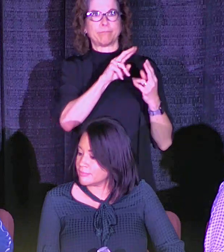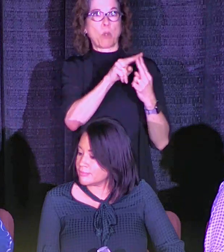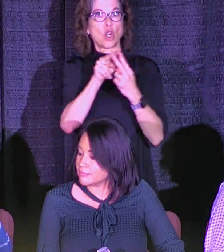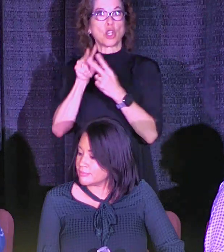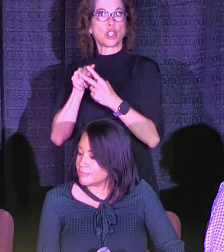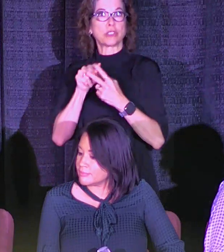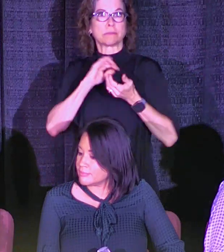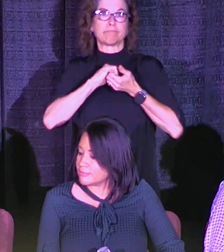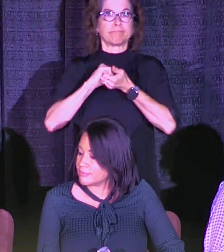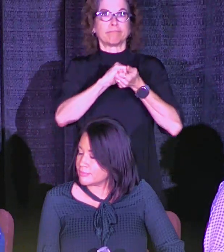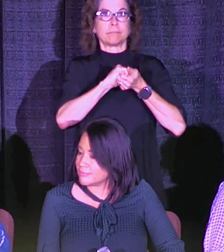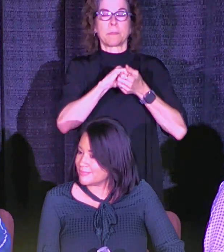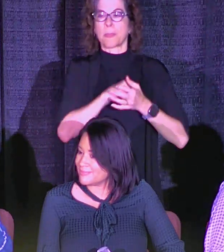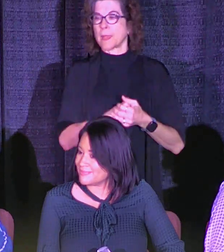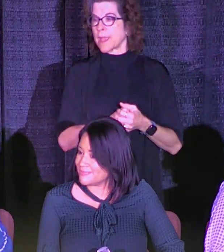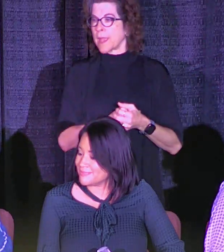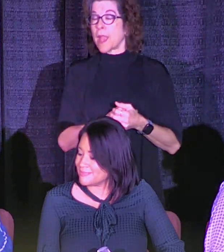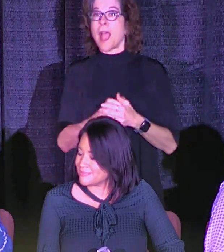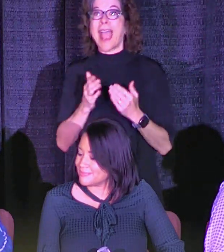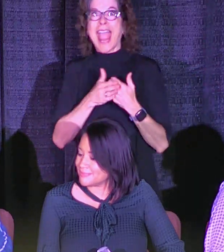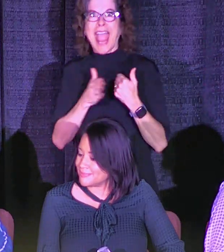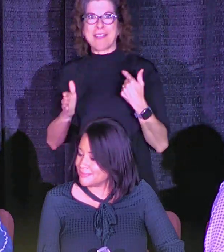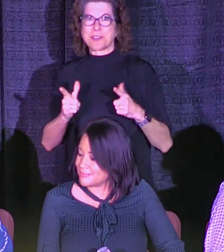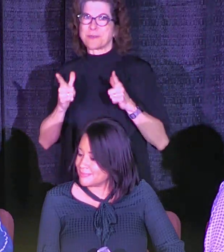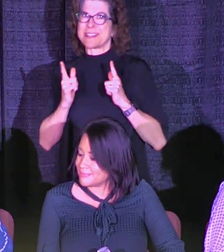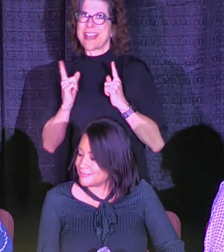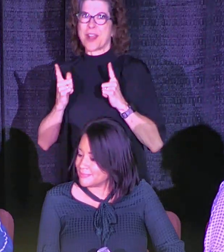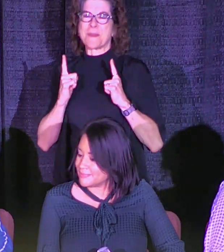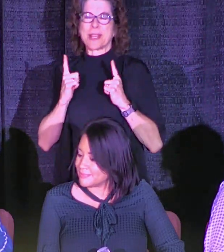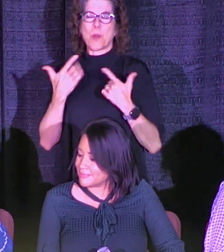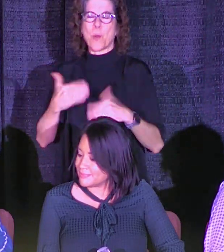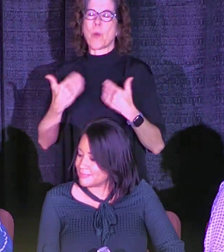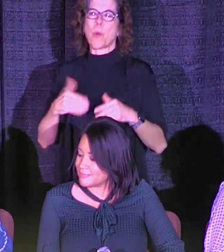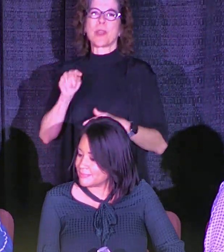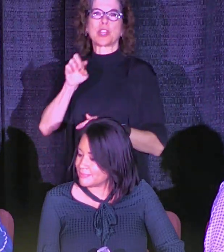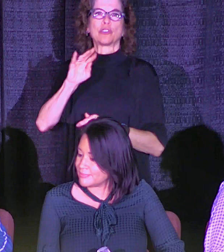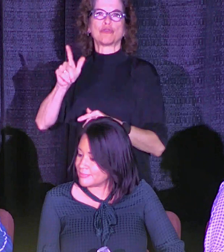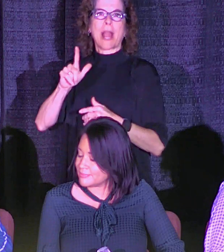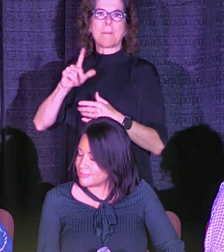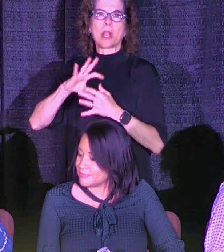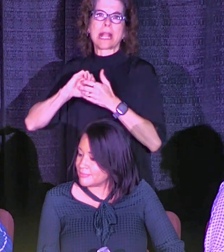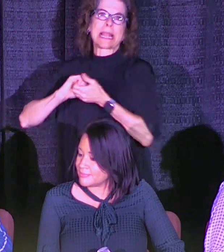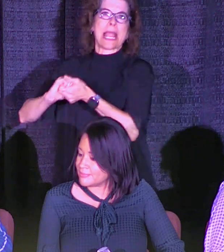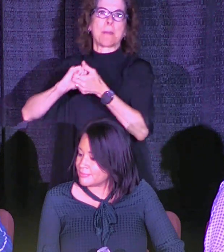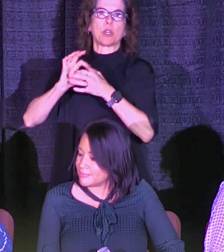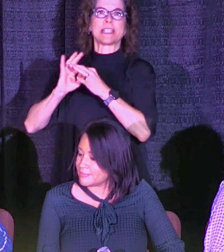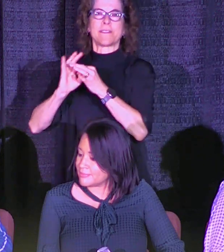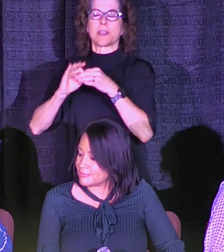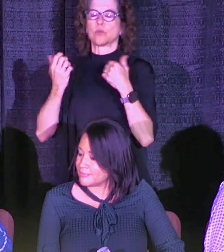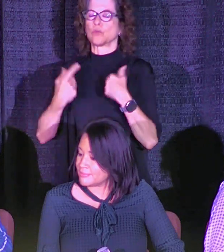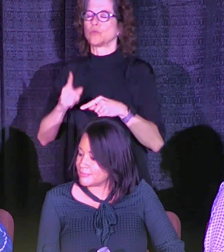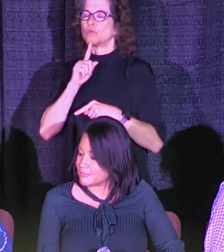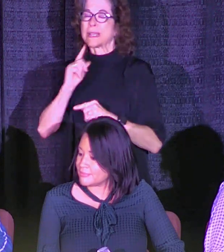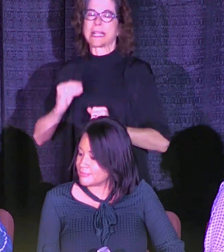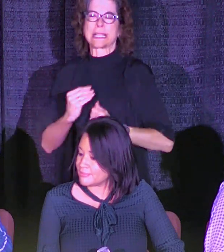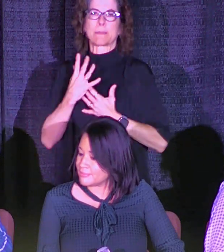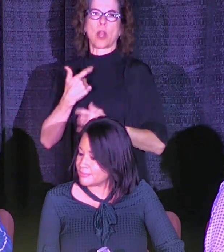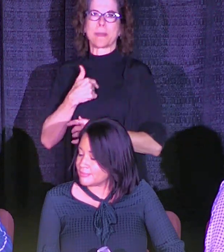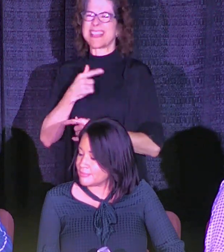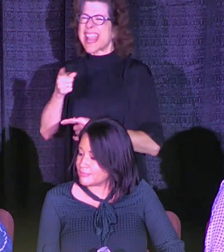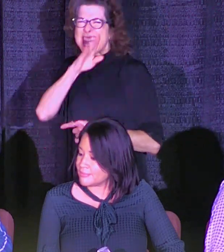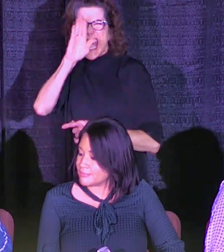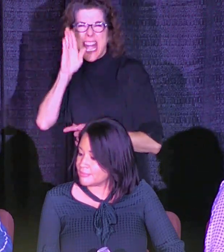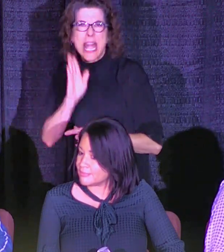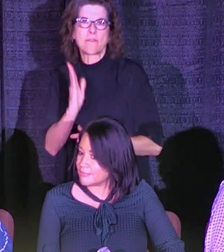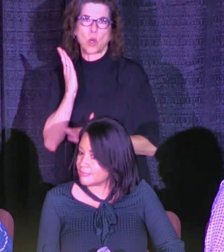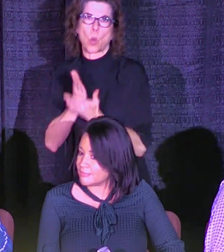Post-retirement, I have to say the Minnesota Tribal Collaborative has been incredibly inspiring. They never, ever quit working, and